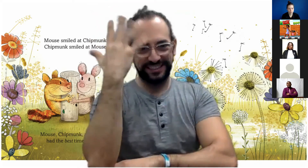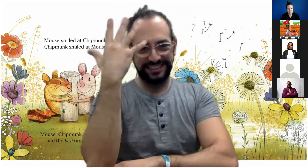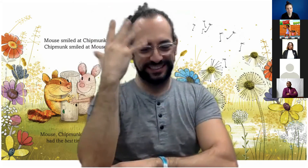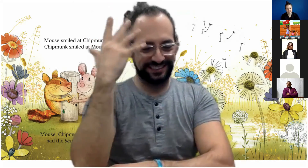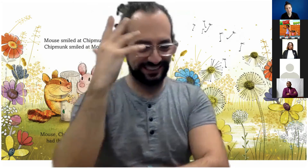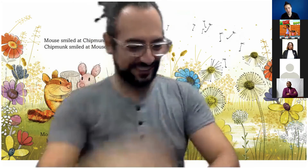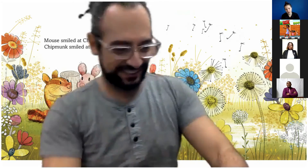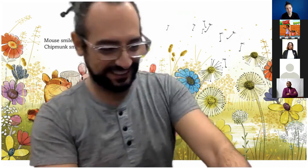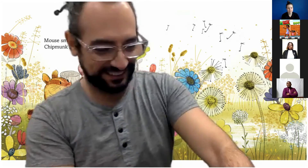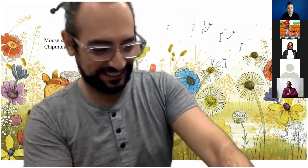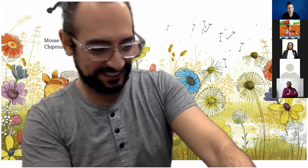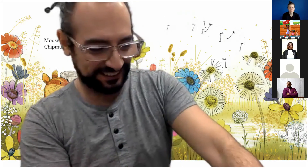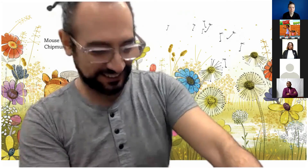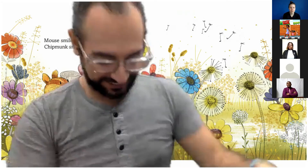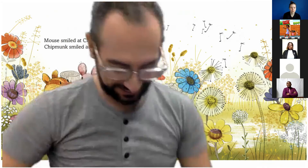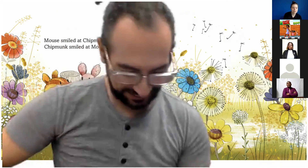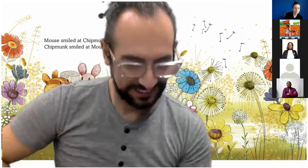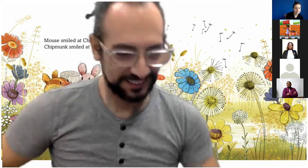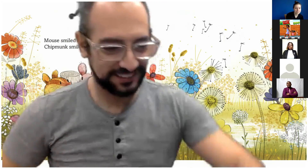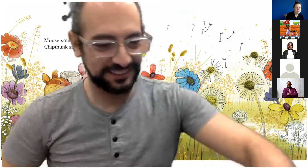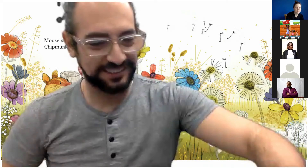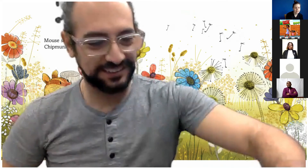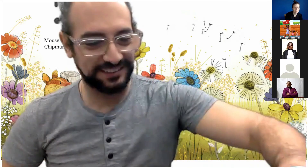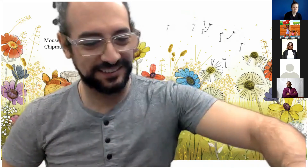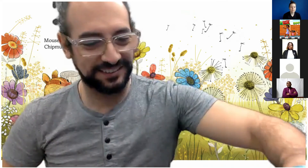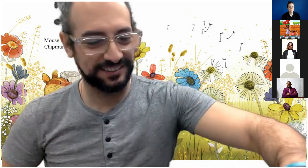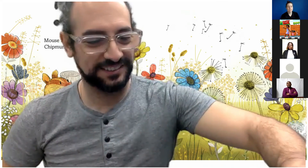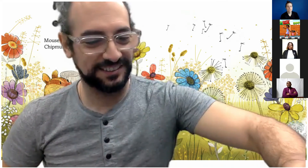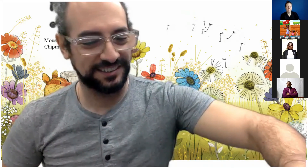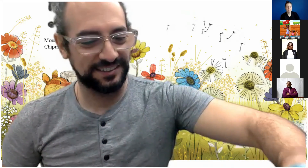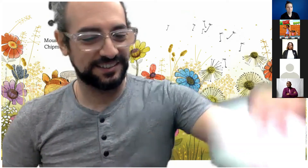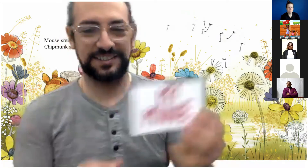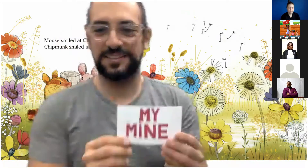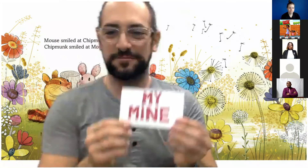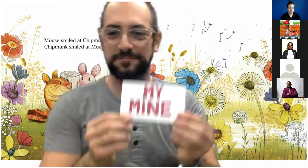So tree, log, the log comes from the tree, so the sign is in there.